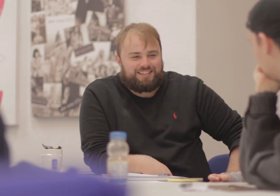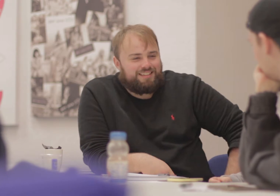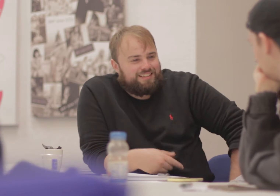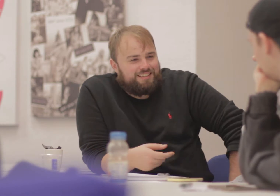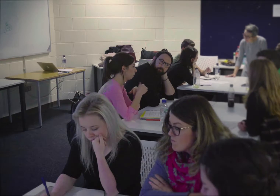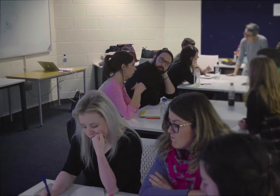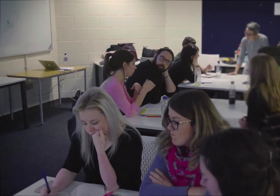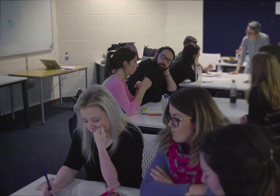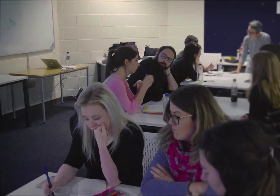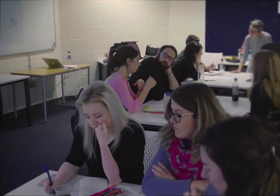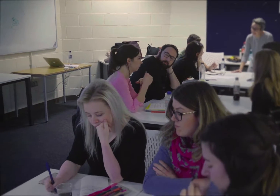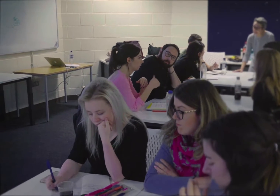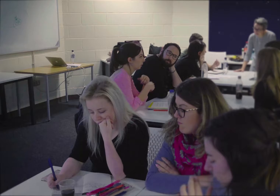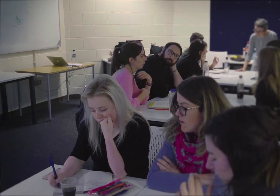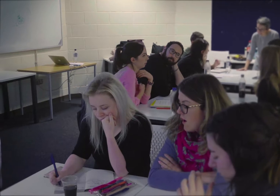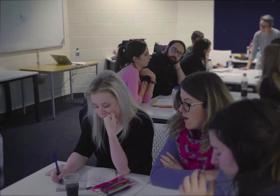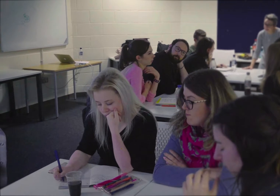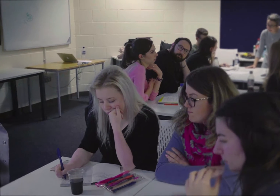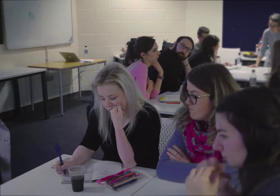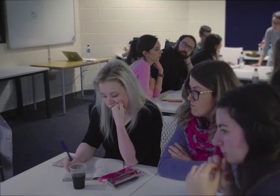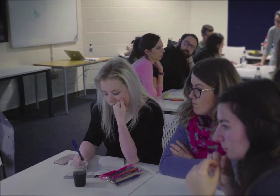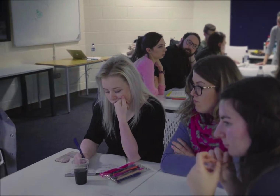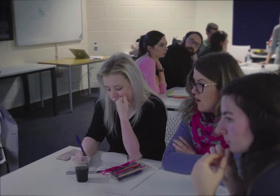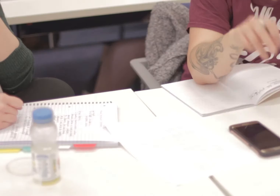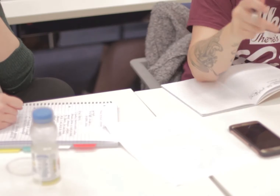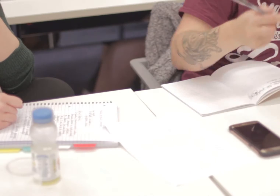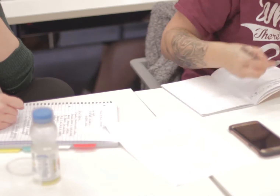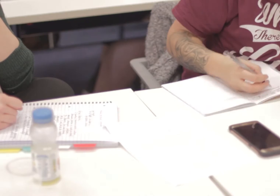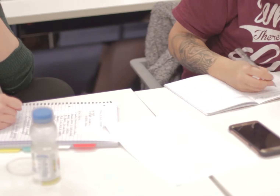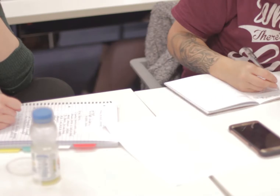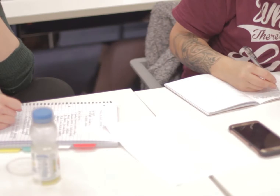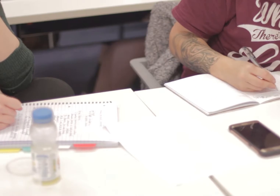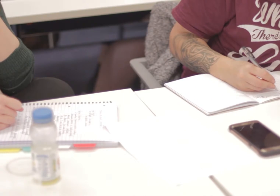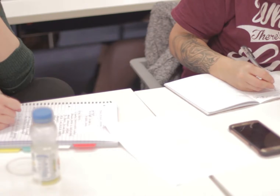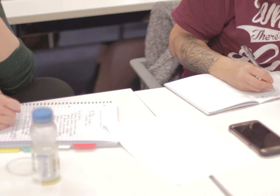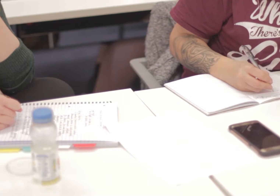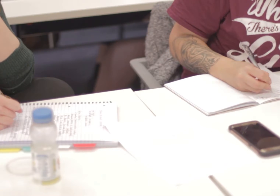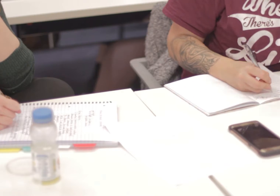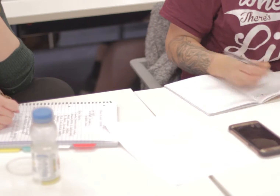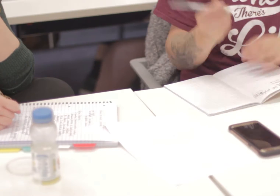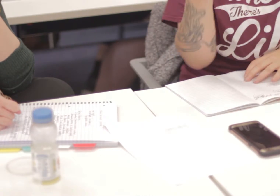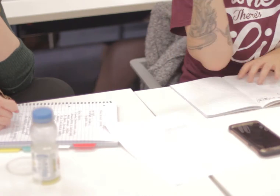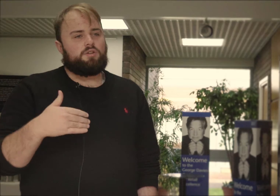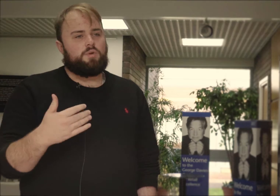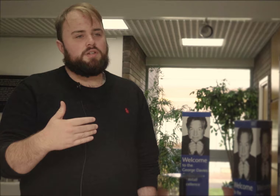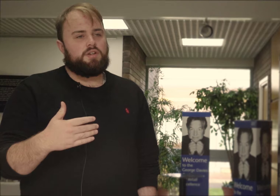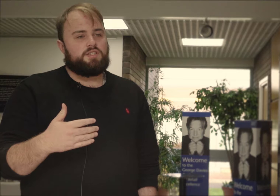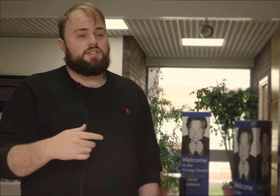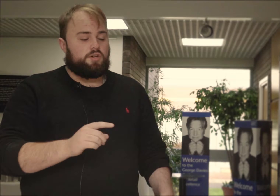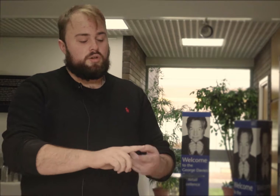bit on top of that they use that in daily life because it was easier than trying to speak or trying to read. But knowing that I can't go in as a